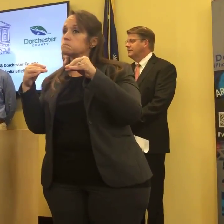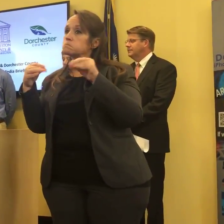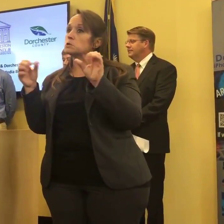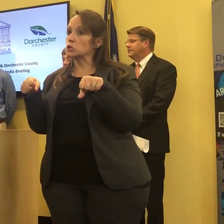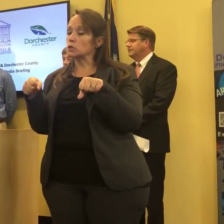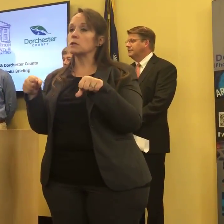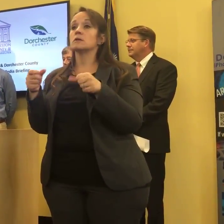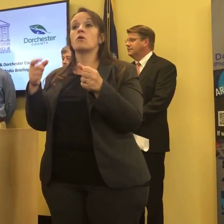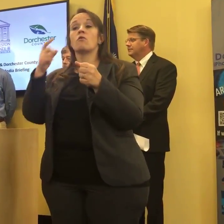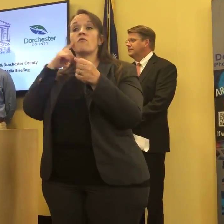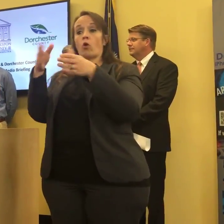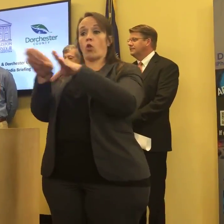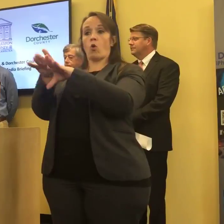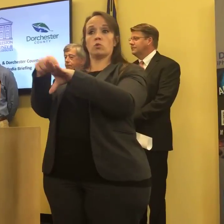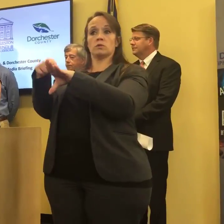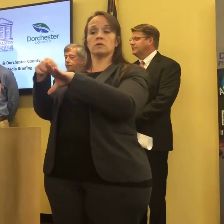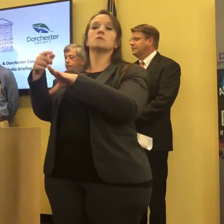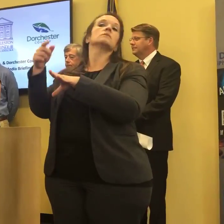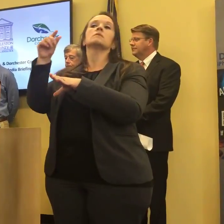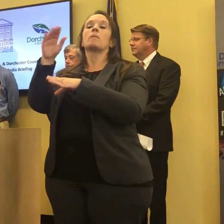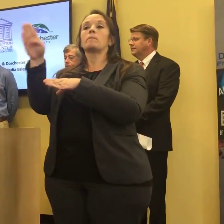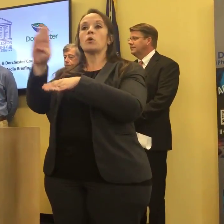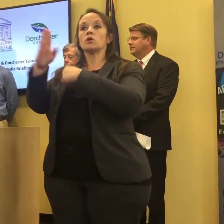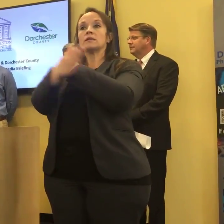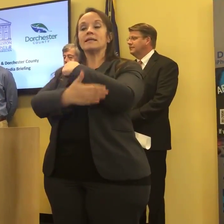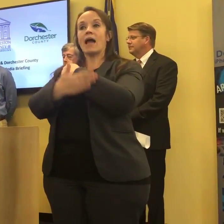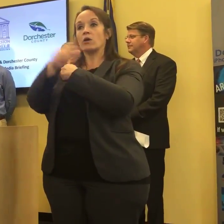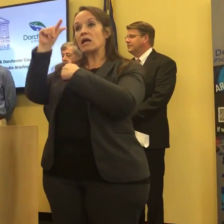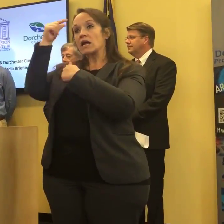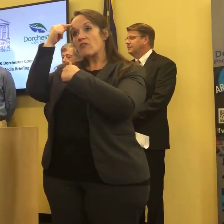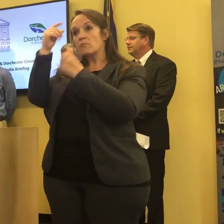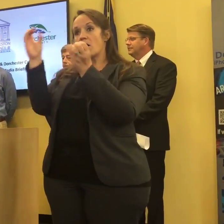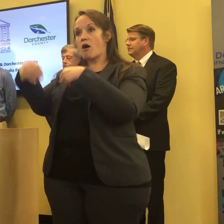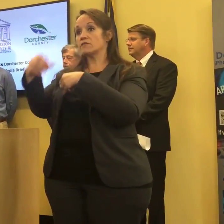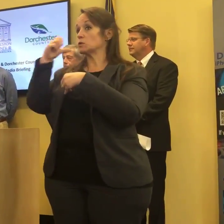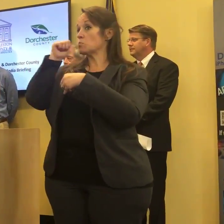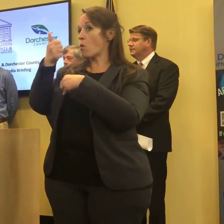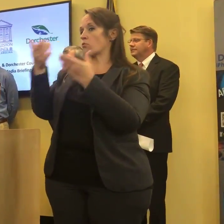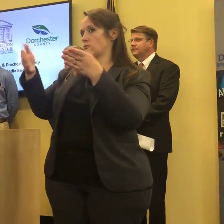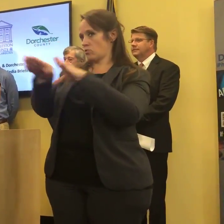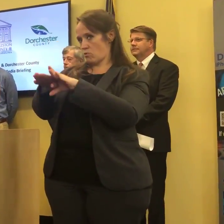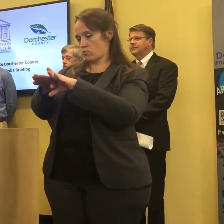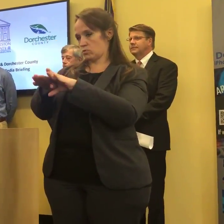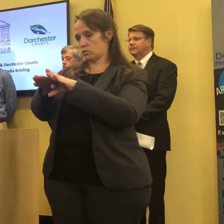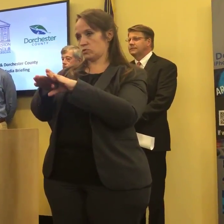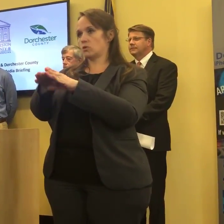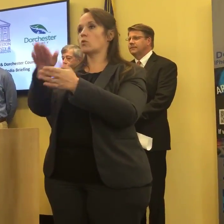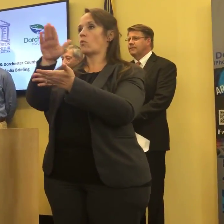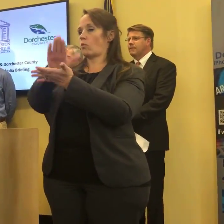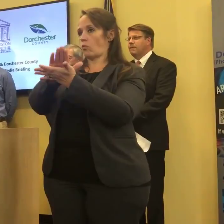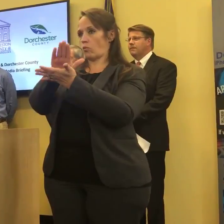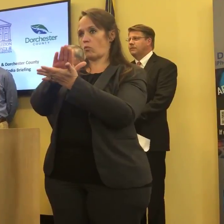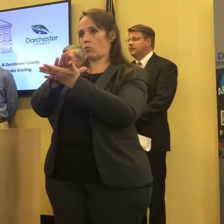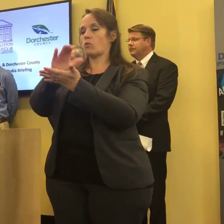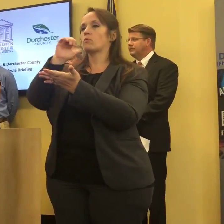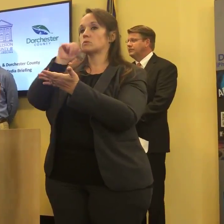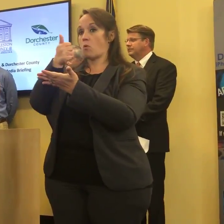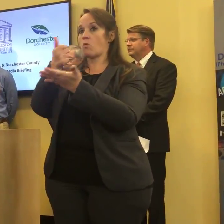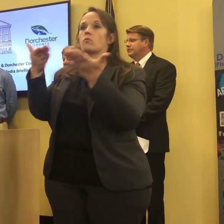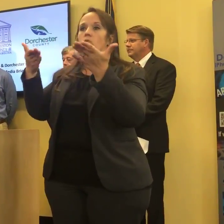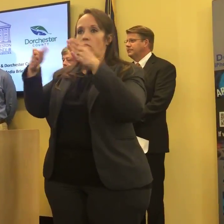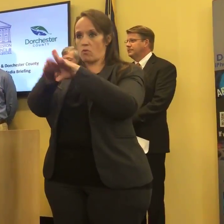Regarding closures, Berkeley County government offices will be closed tomorrow. The Berkeley County School District will also be